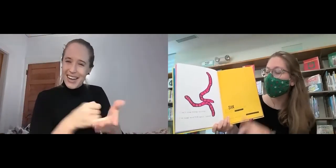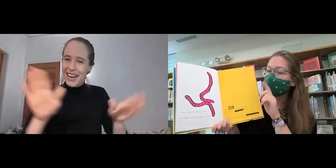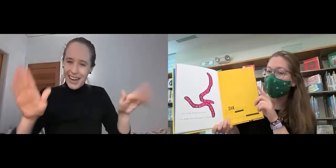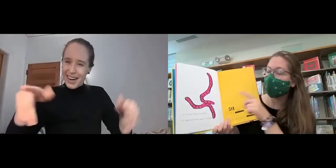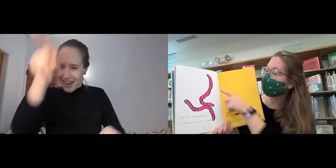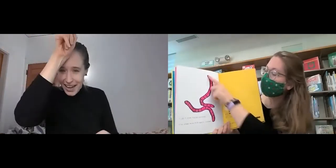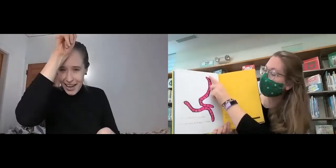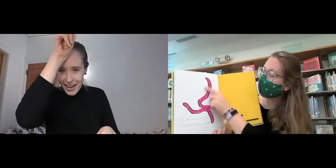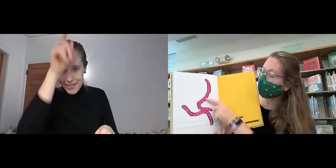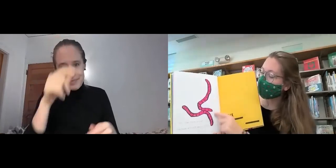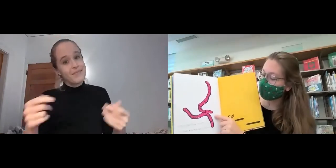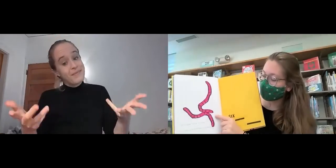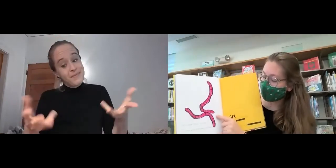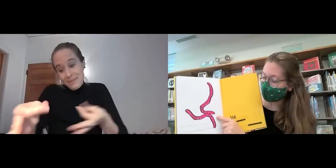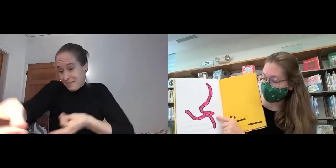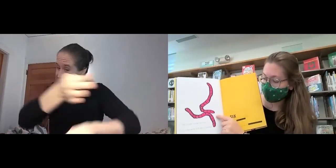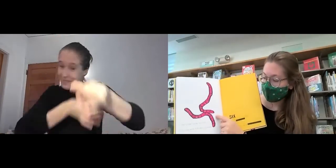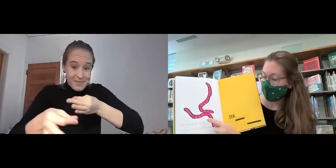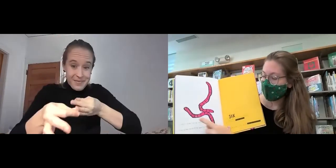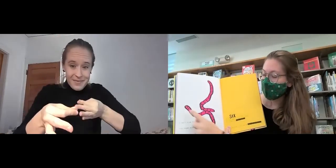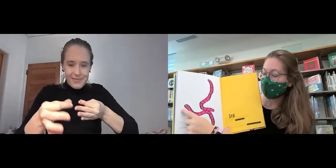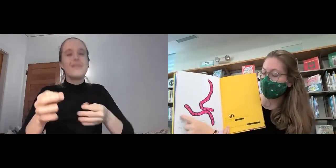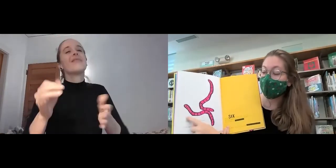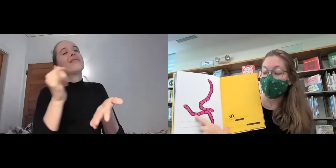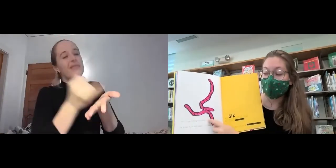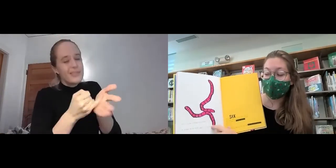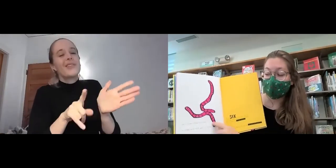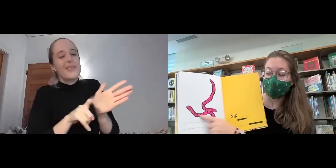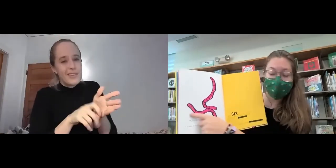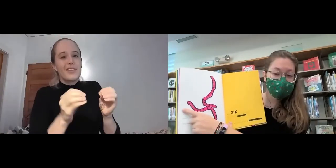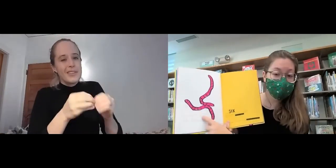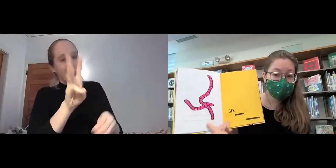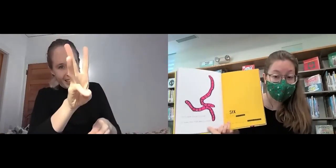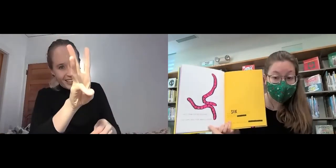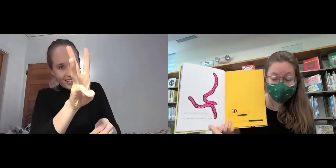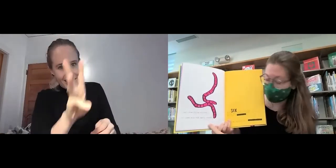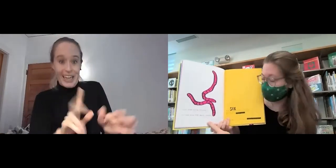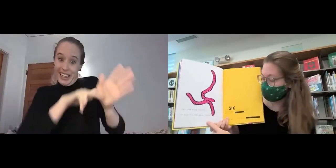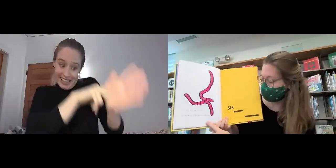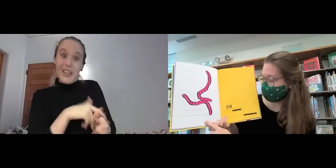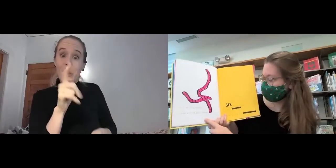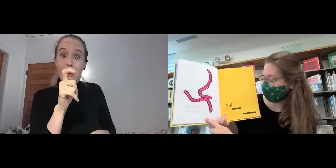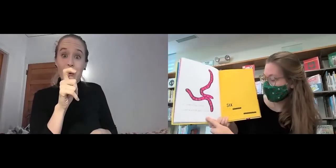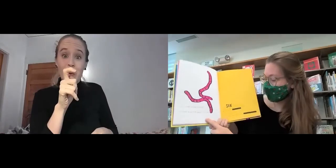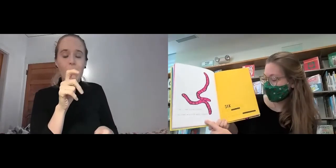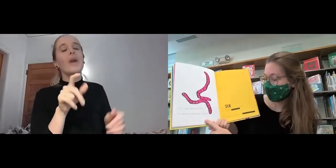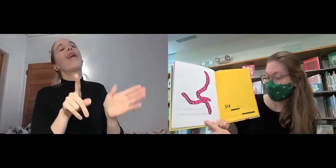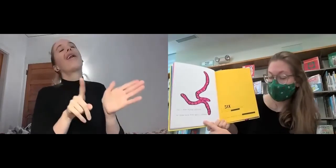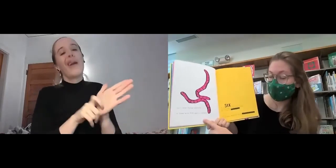So instead, I'm going to draw worm 6 riding on worm 5.